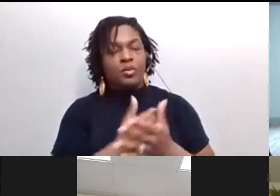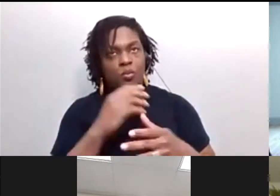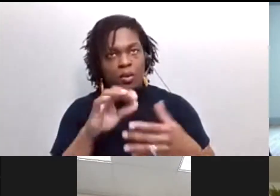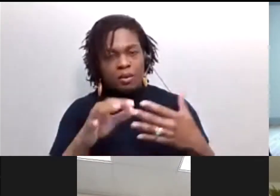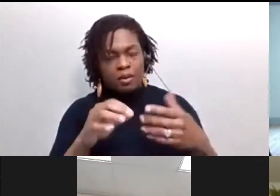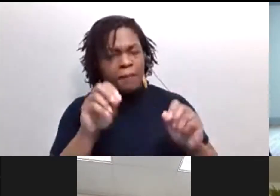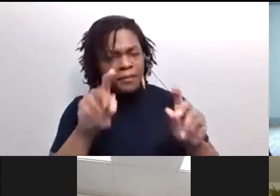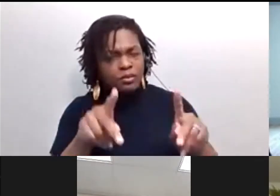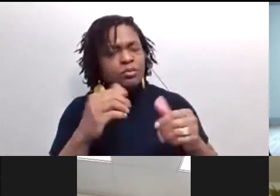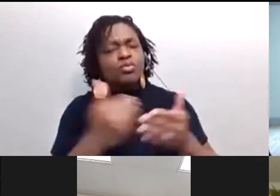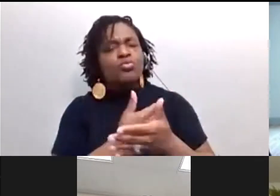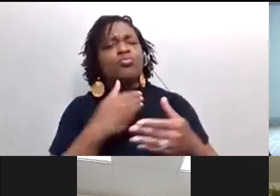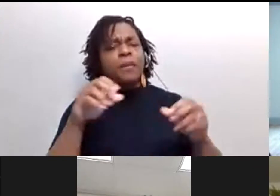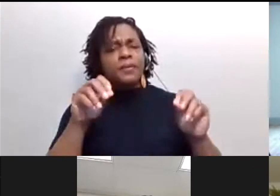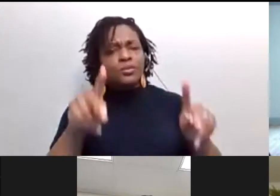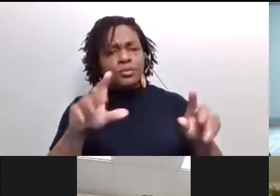was the other one? I'm sorry.